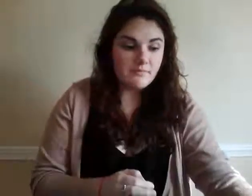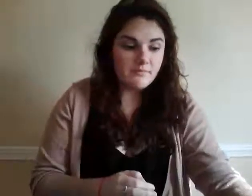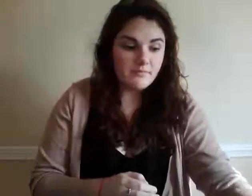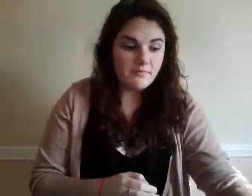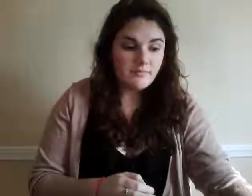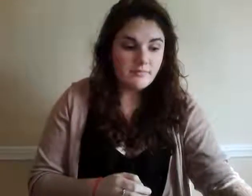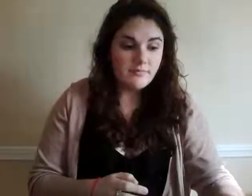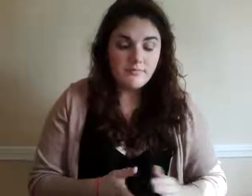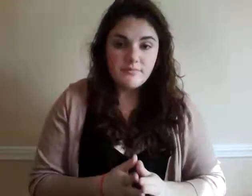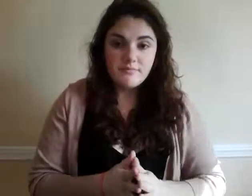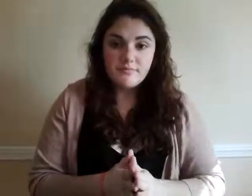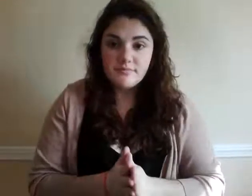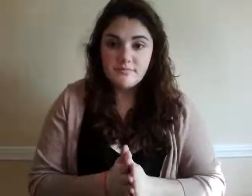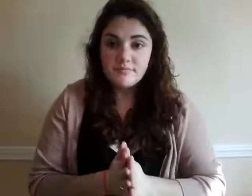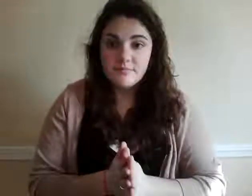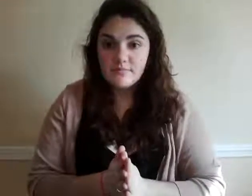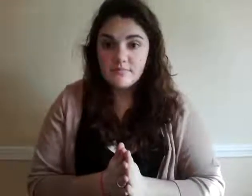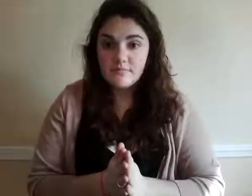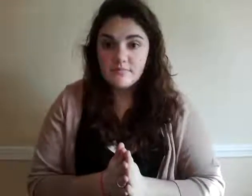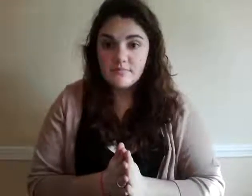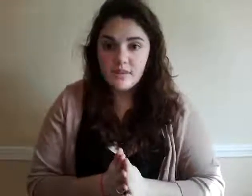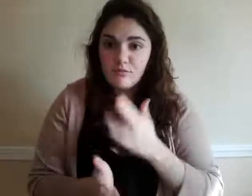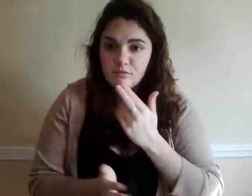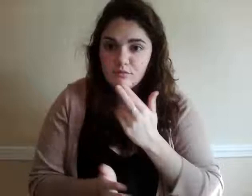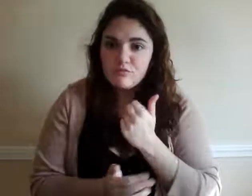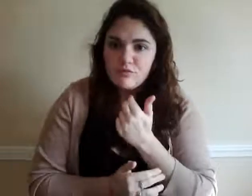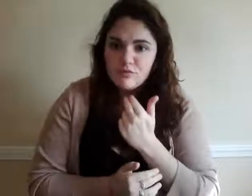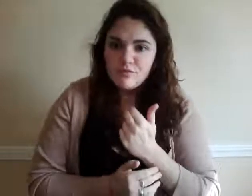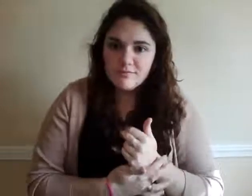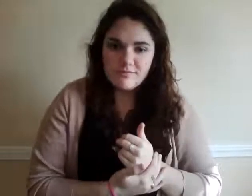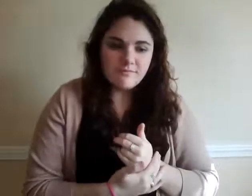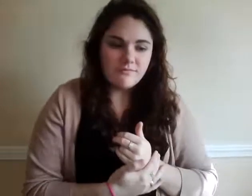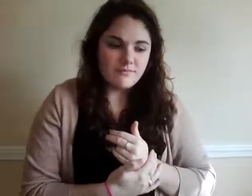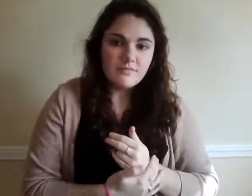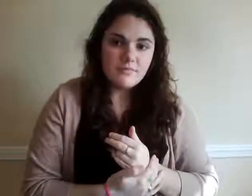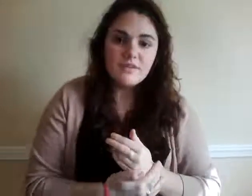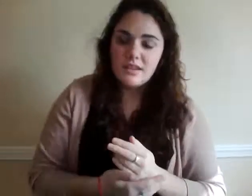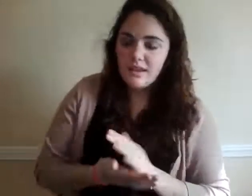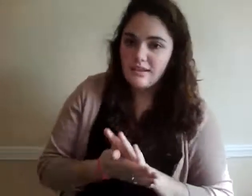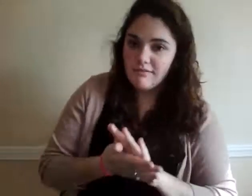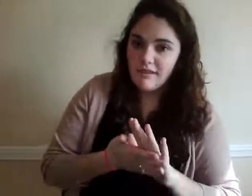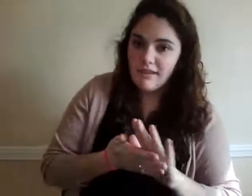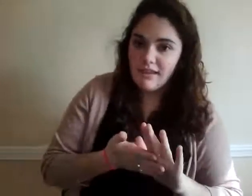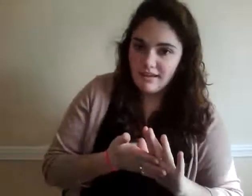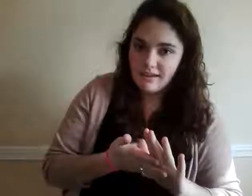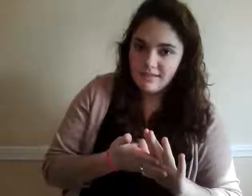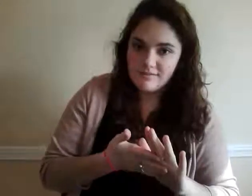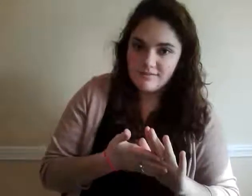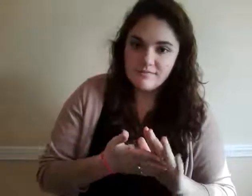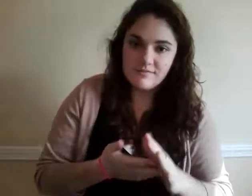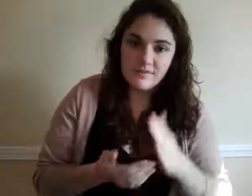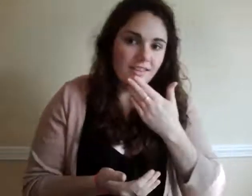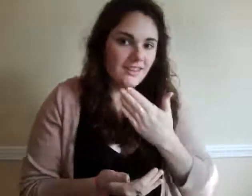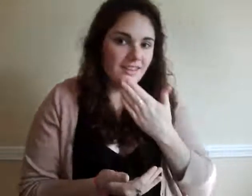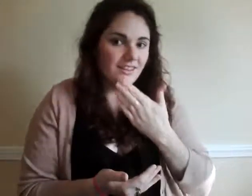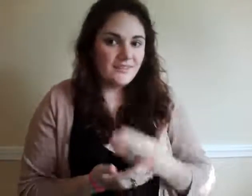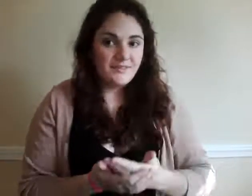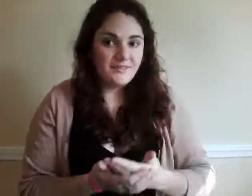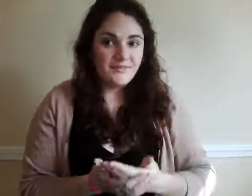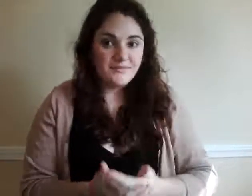Yet? He's Cute. Very nice. Adorable. Very nice. Thank you. Well, we're here to pick up